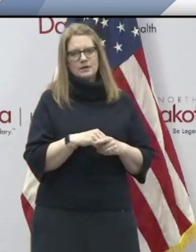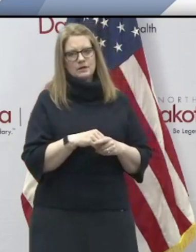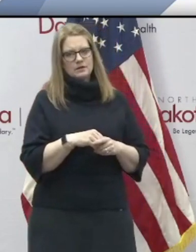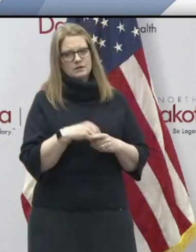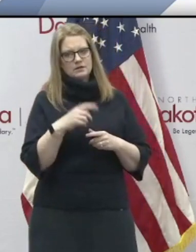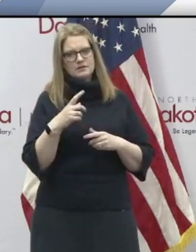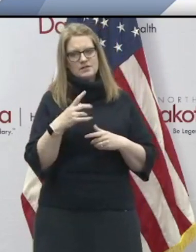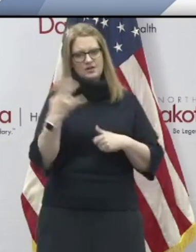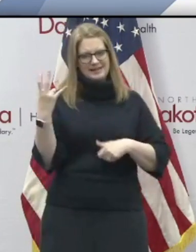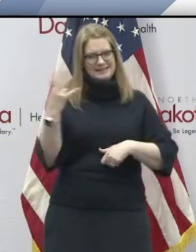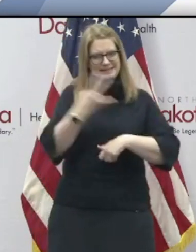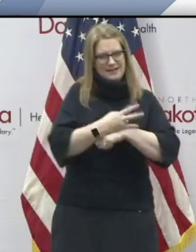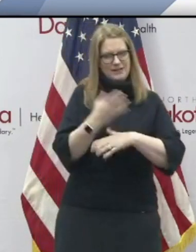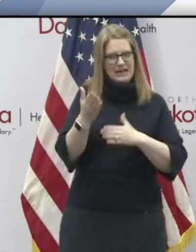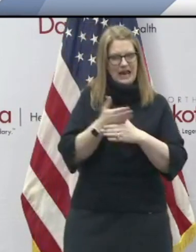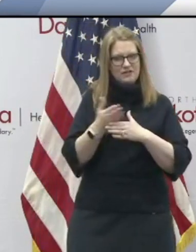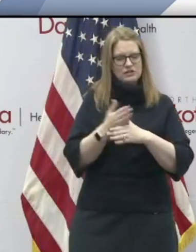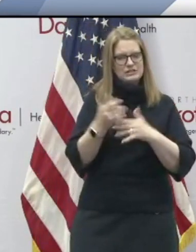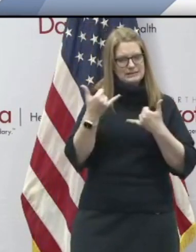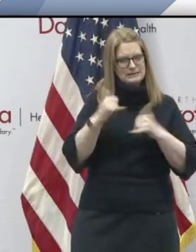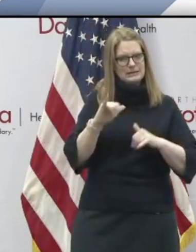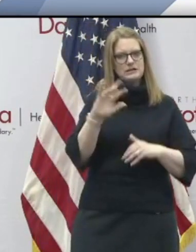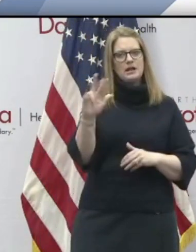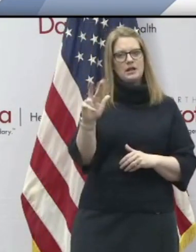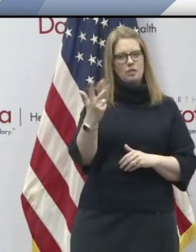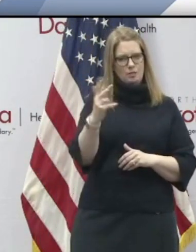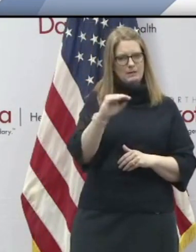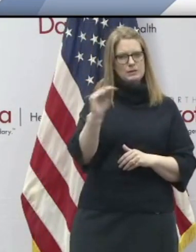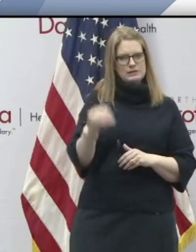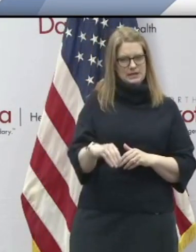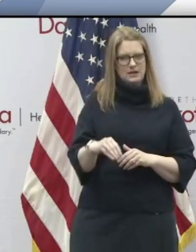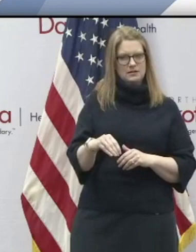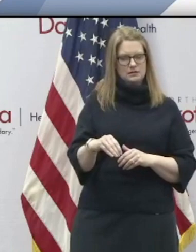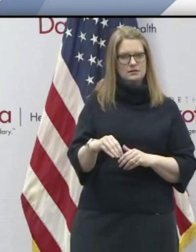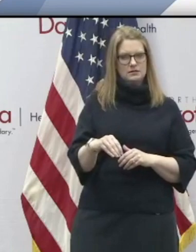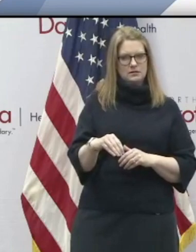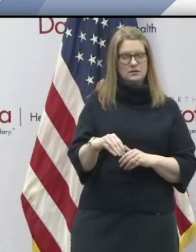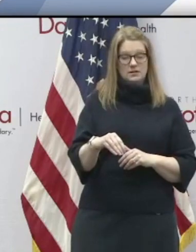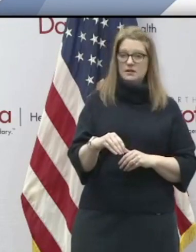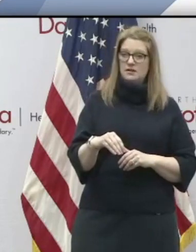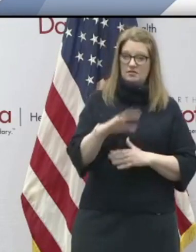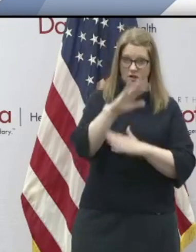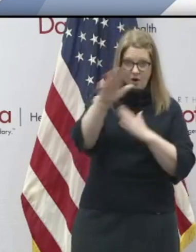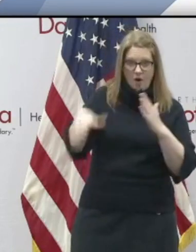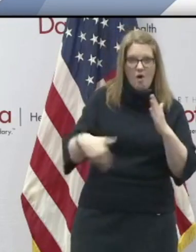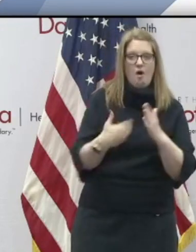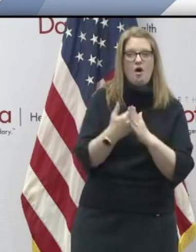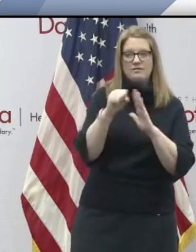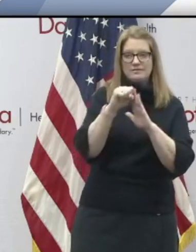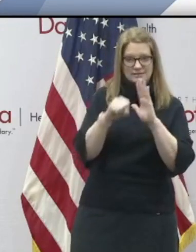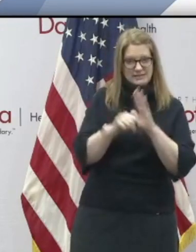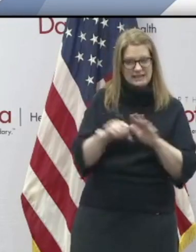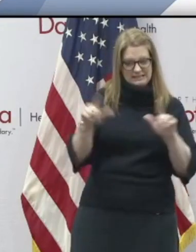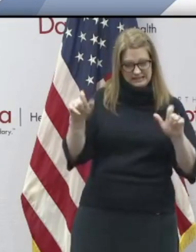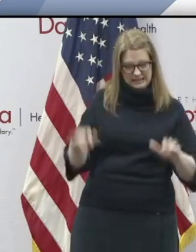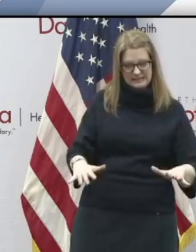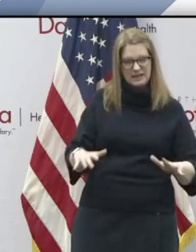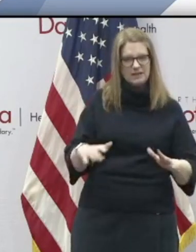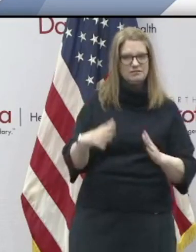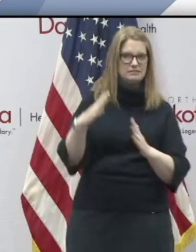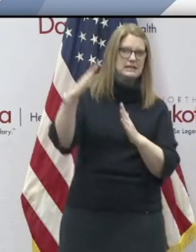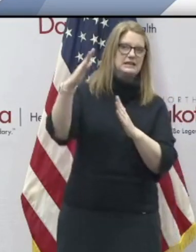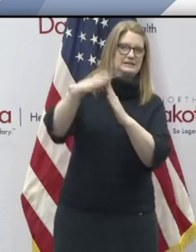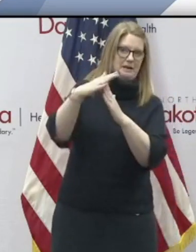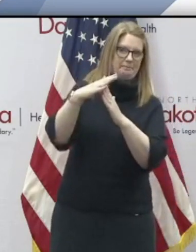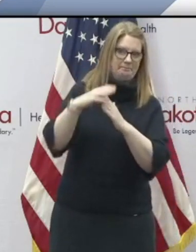7-day average, still at 3%. That's still among the top of all the states in terms of those tested versus those who are